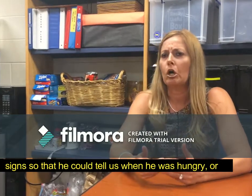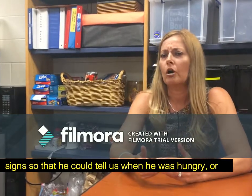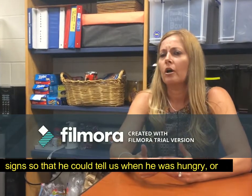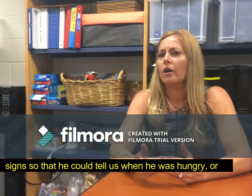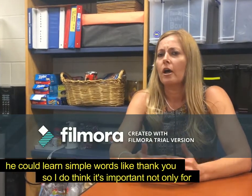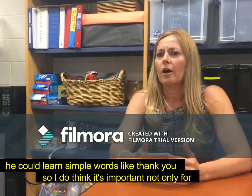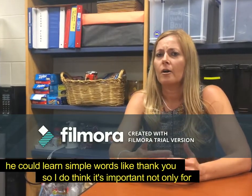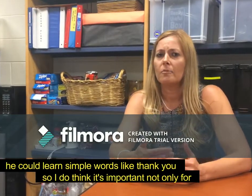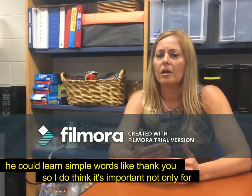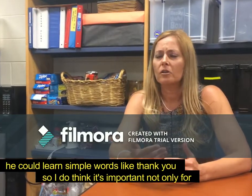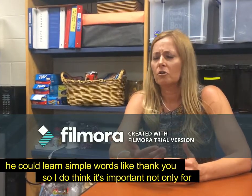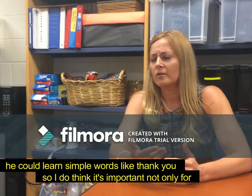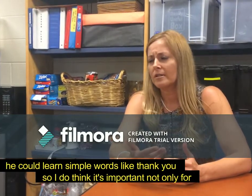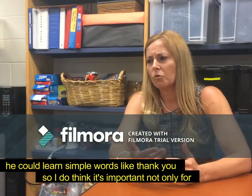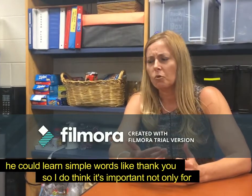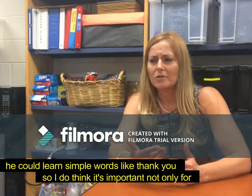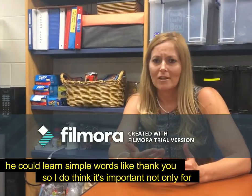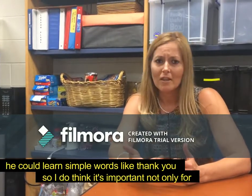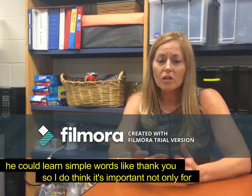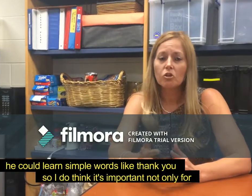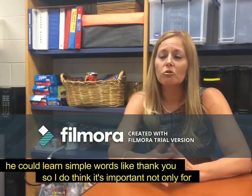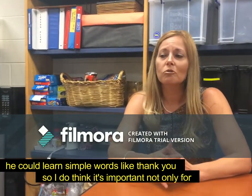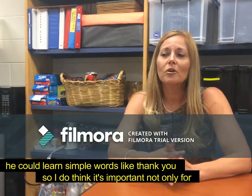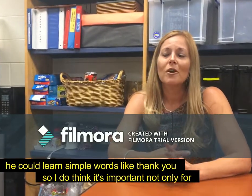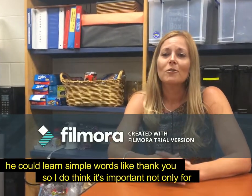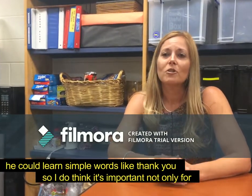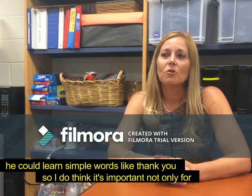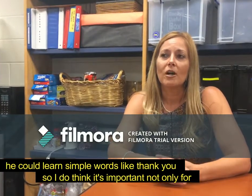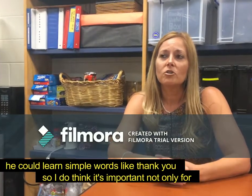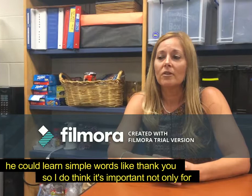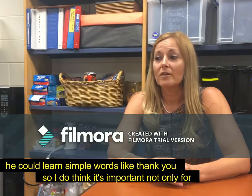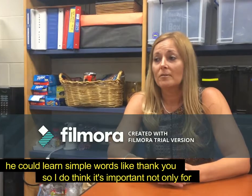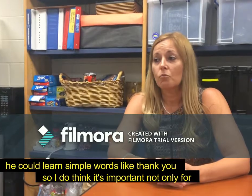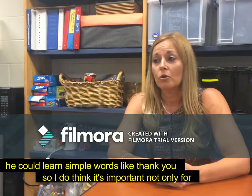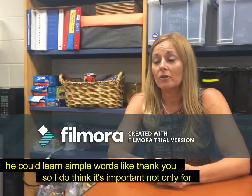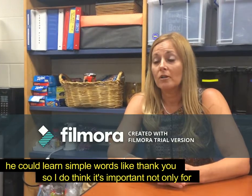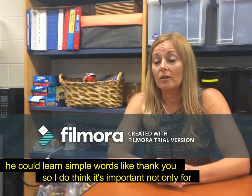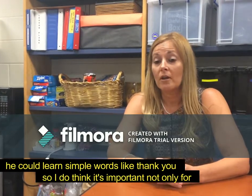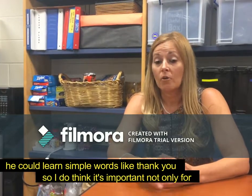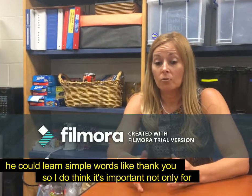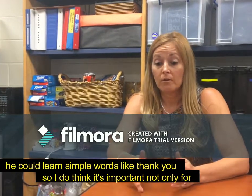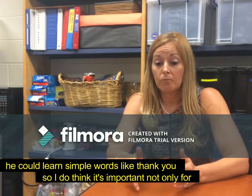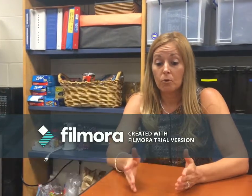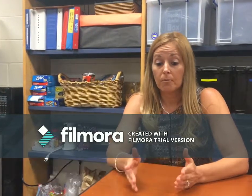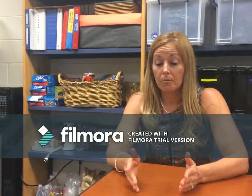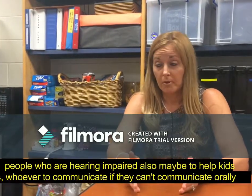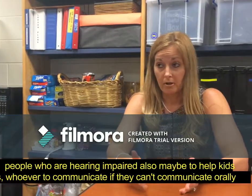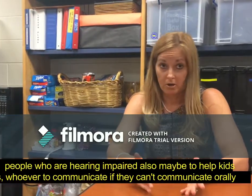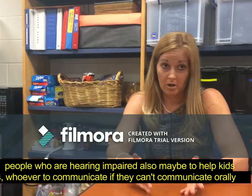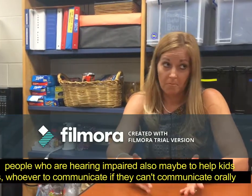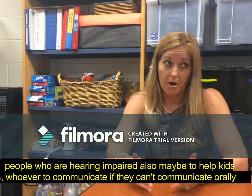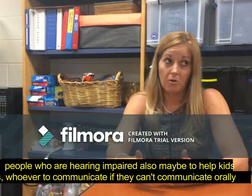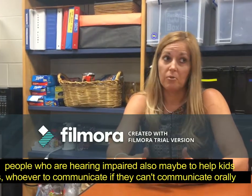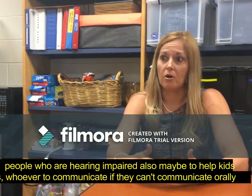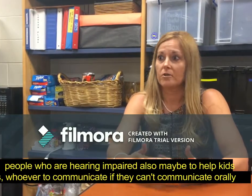or he could learn simple words like thank you. So I do think it's important not only for people that are hearing impaired, but